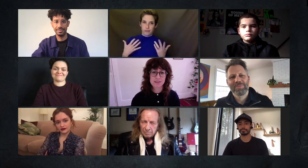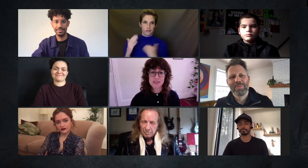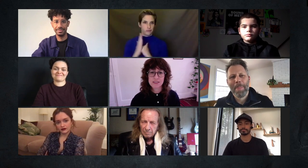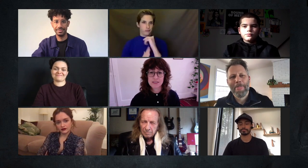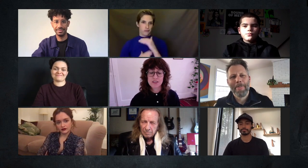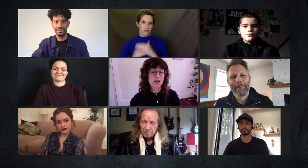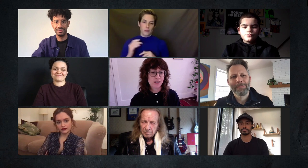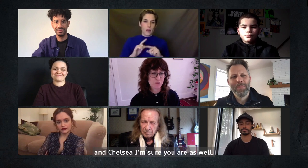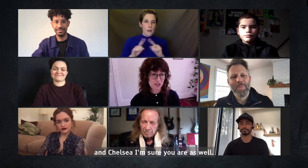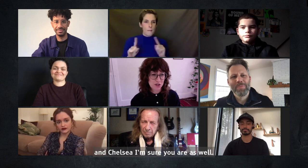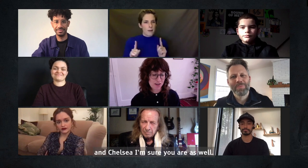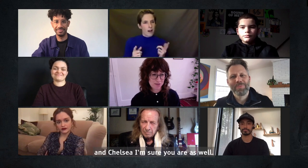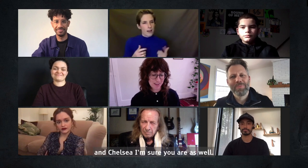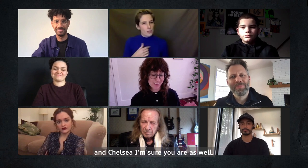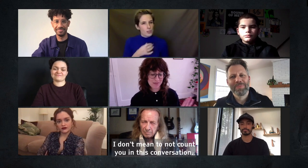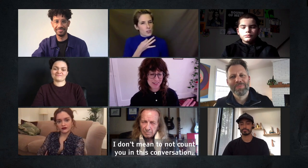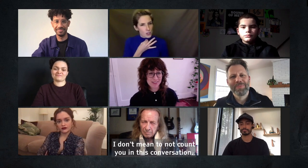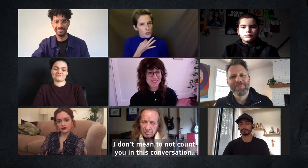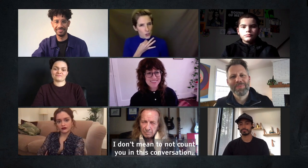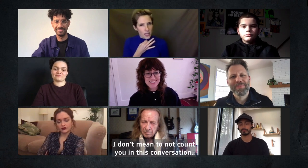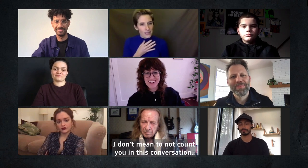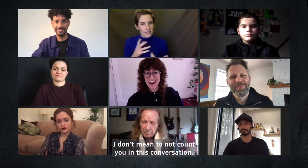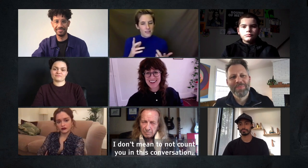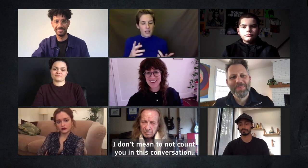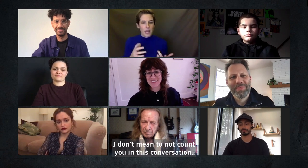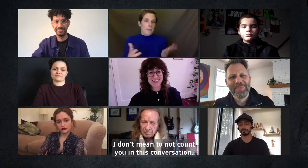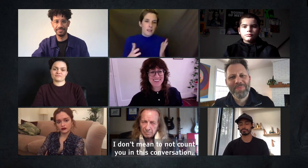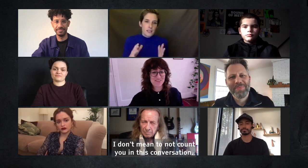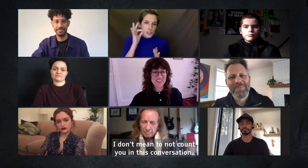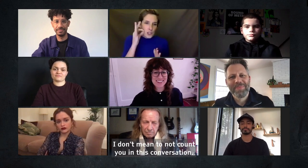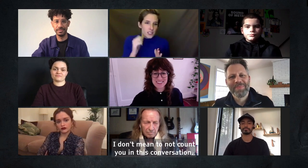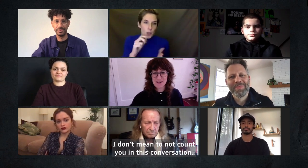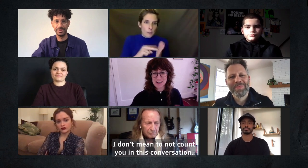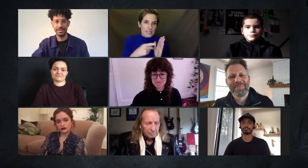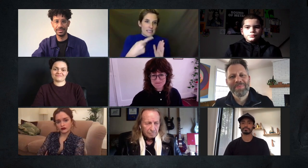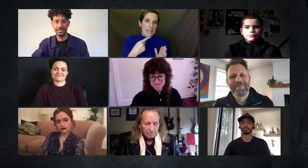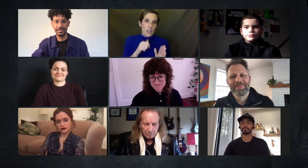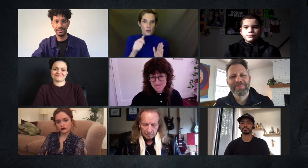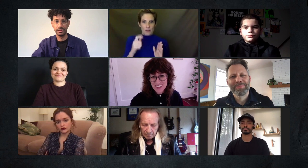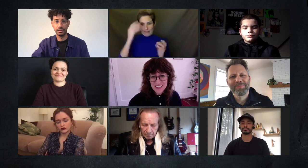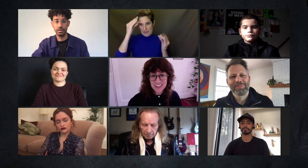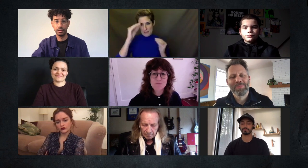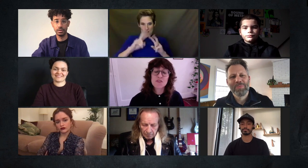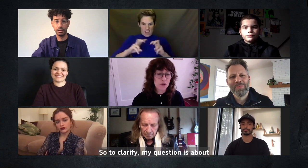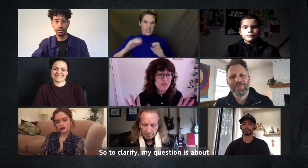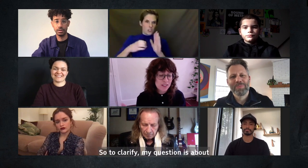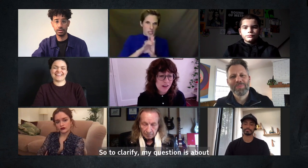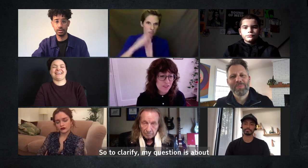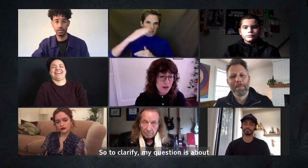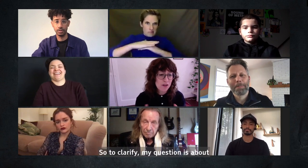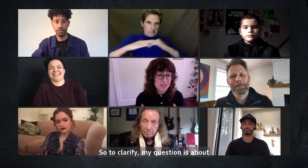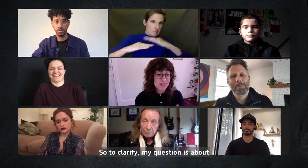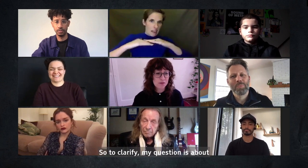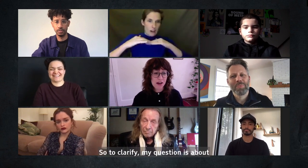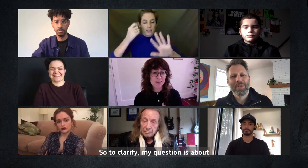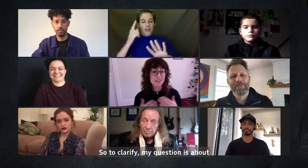transformation. And Chelsea, I'm sure you are as well. I don't mean to not count you in this conversation, but so to